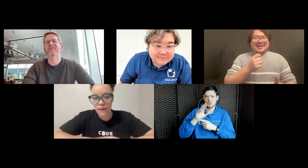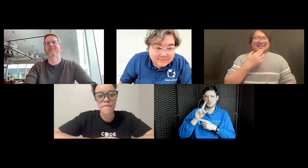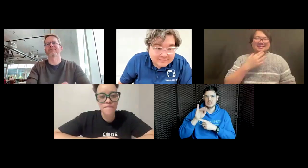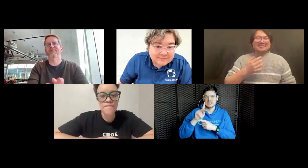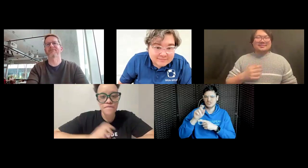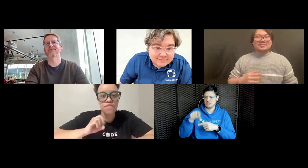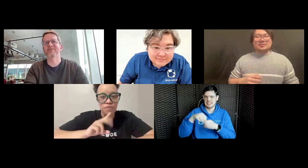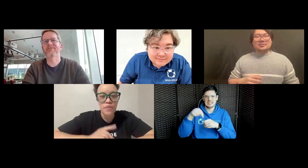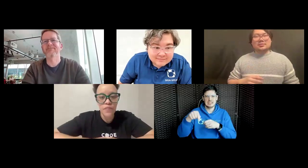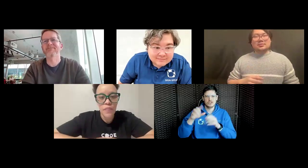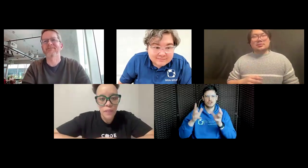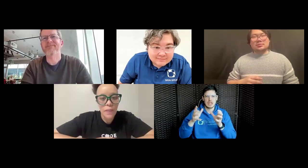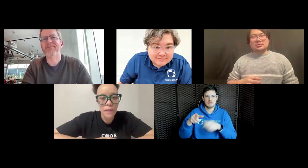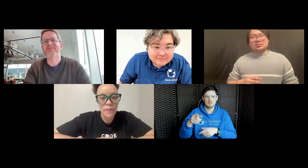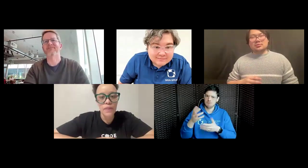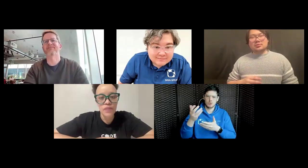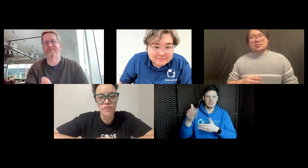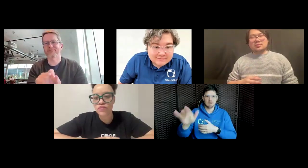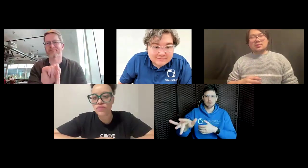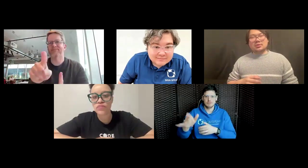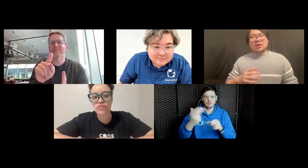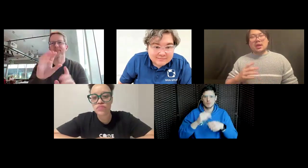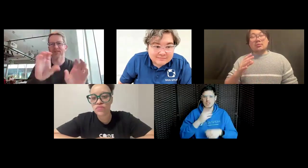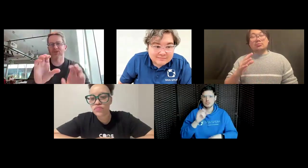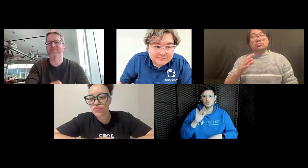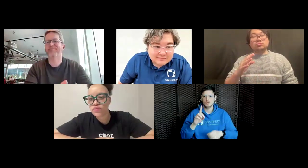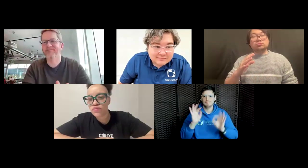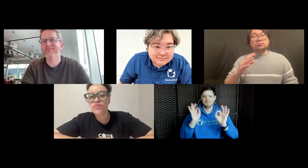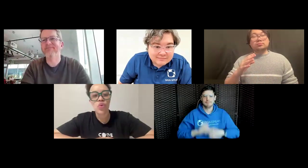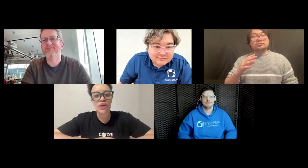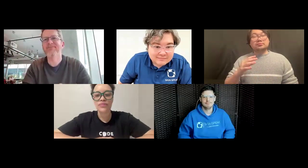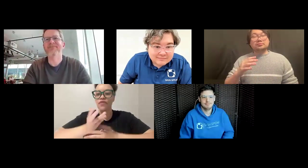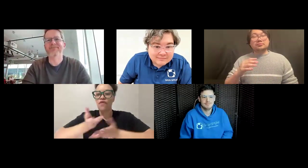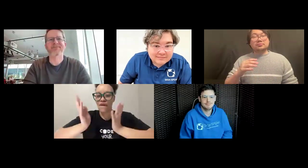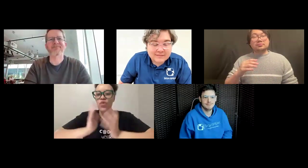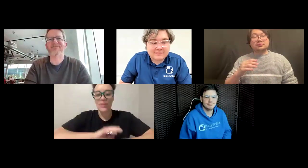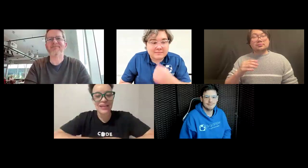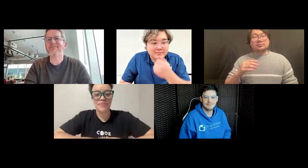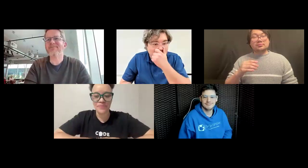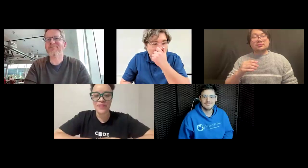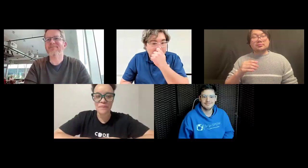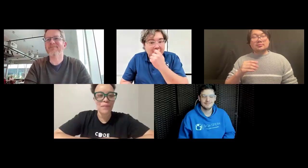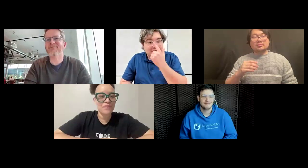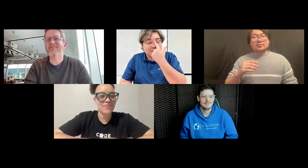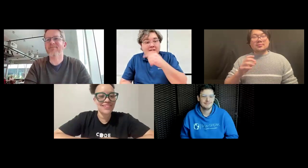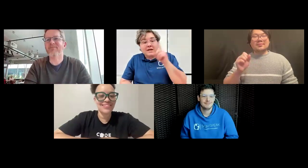be involved in that testing we were talking about. Yeah, you can see in the chat that there is the Discord link. I just wanted to add